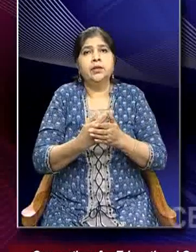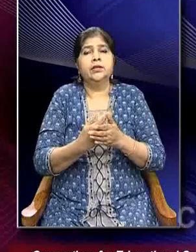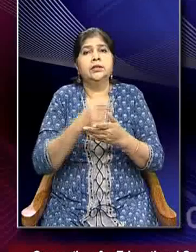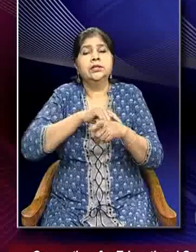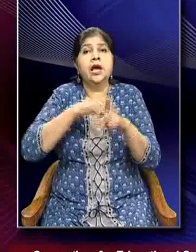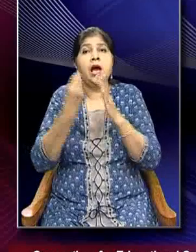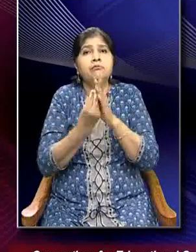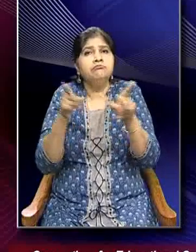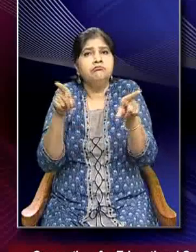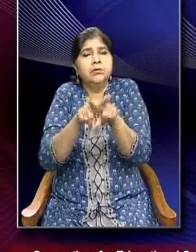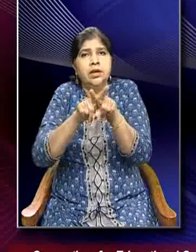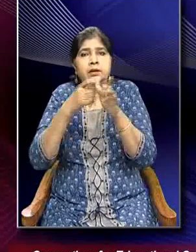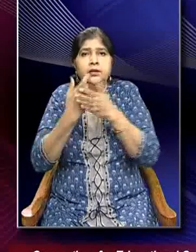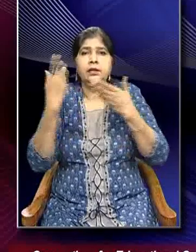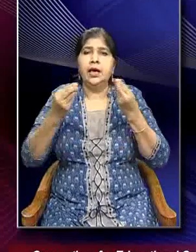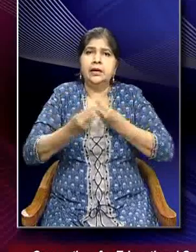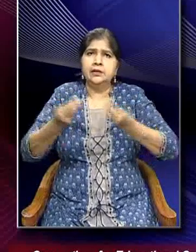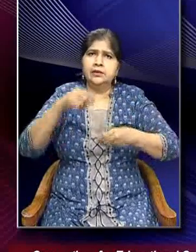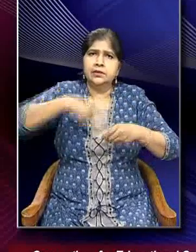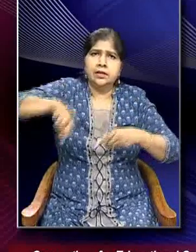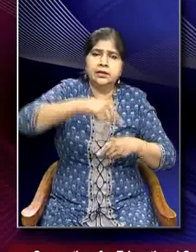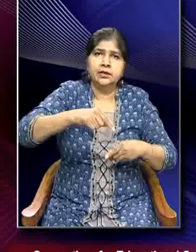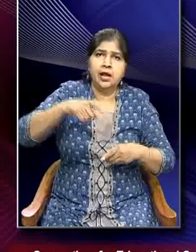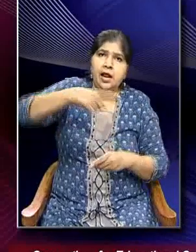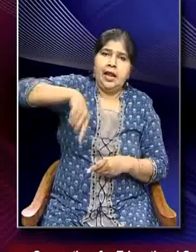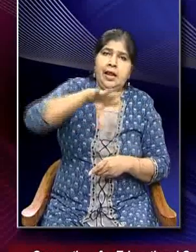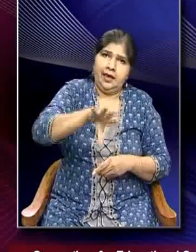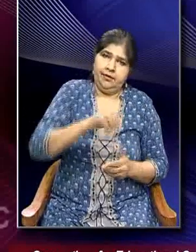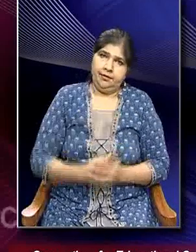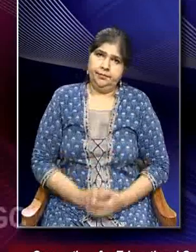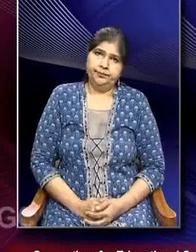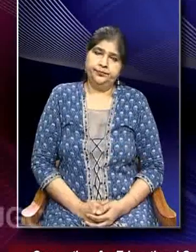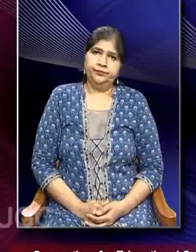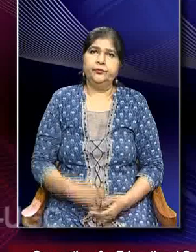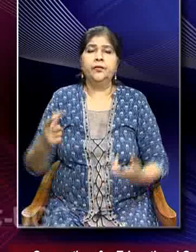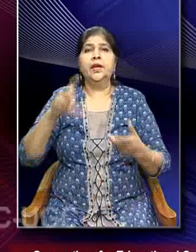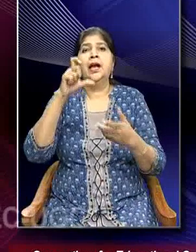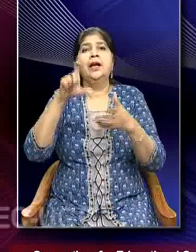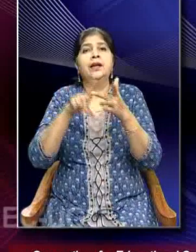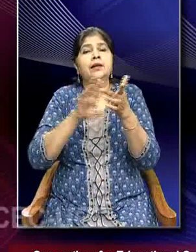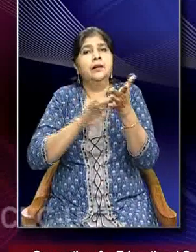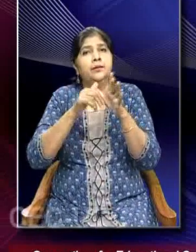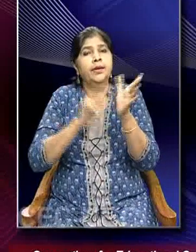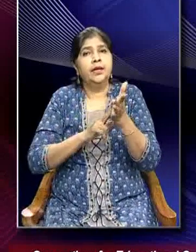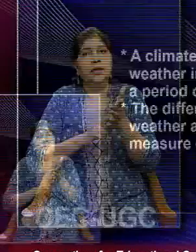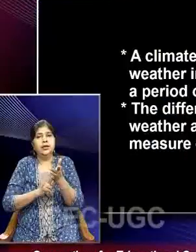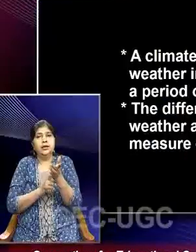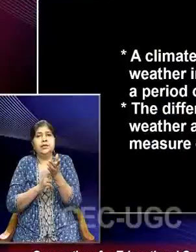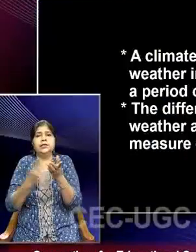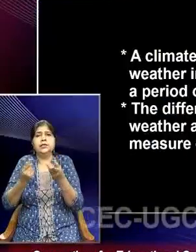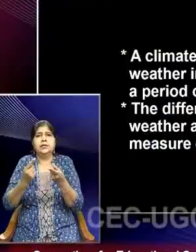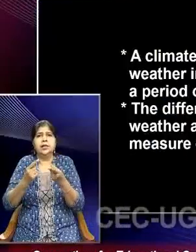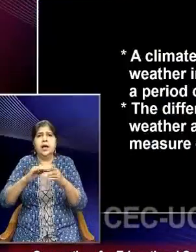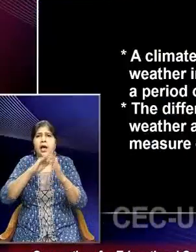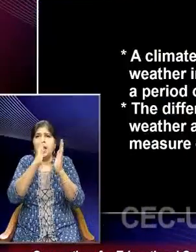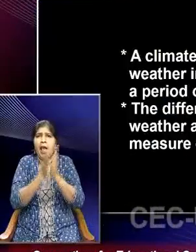at a certain location. A climate is the average